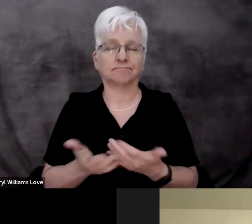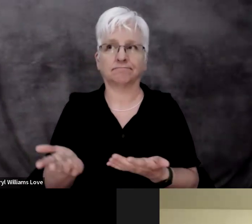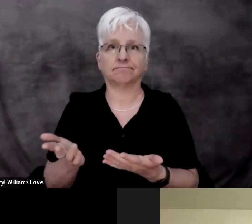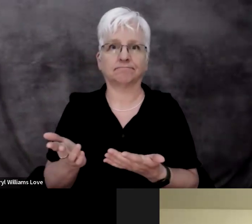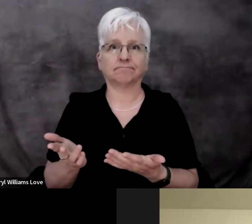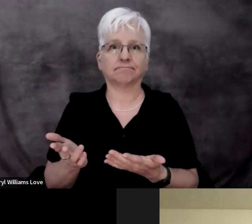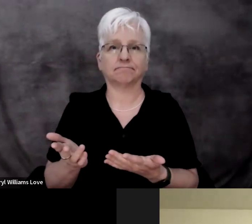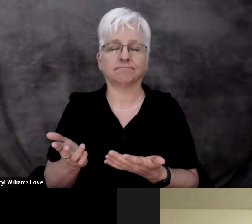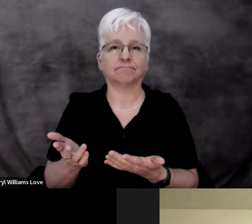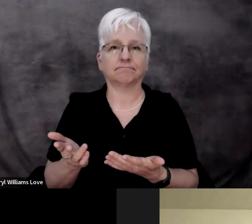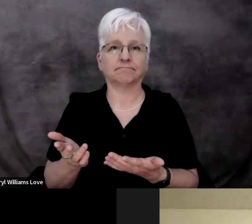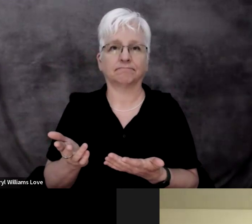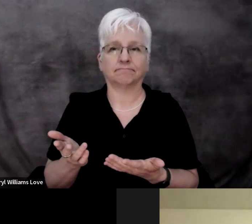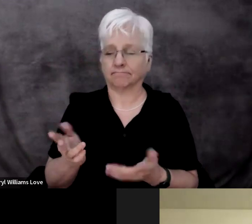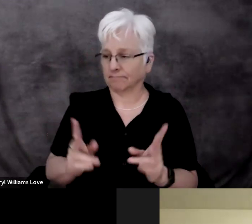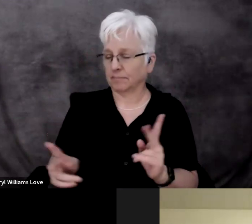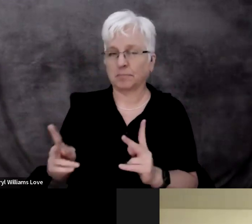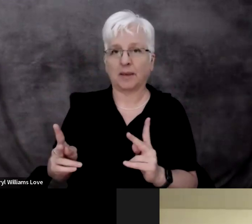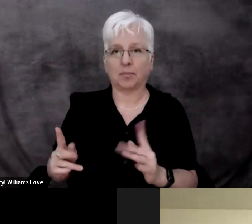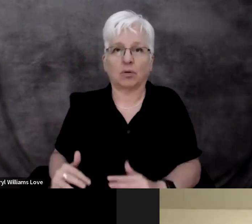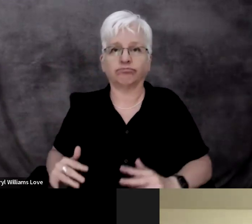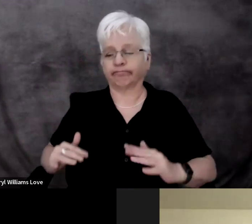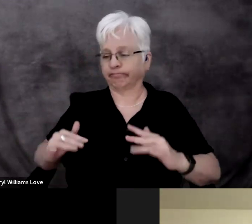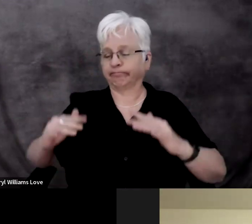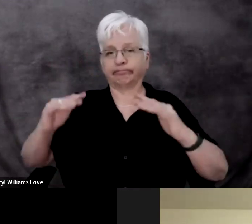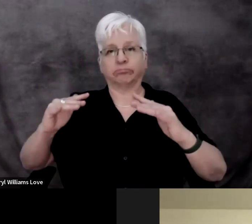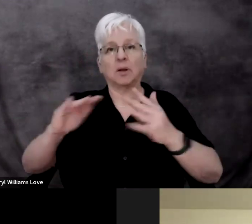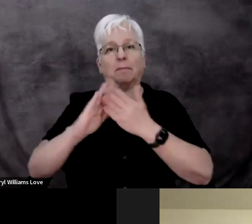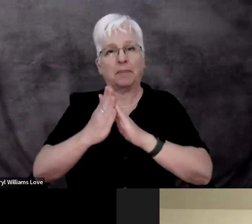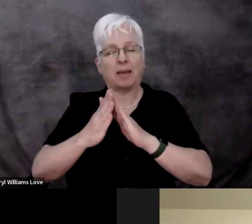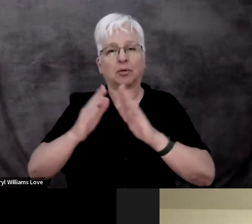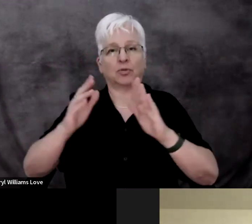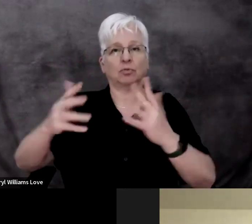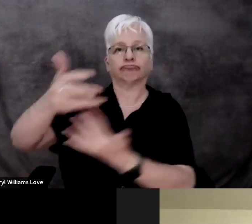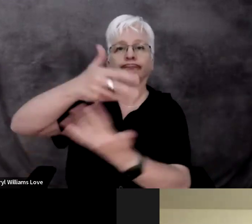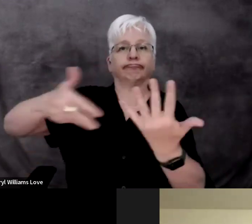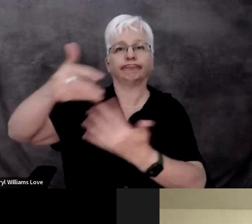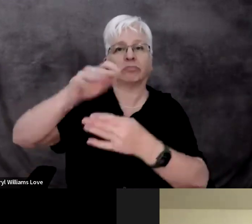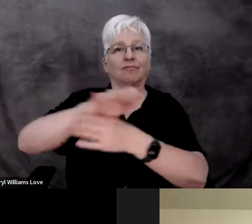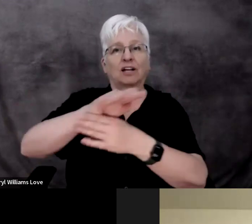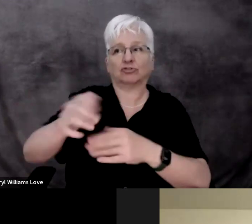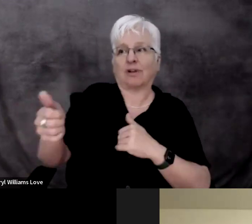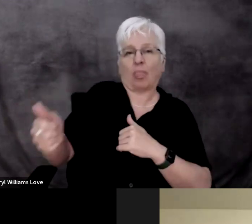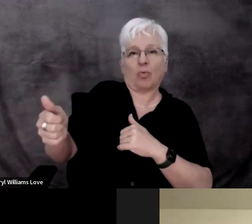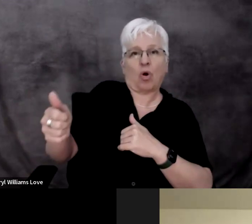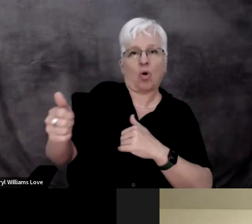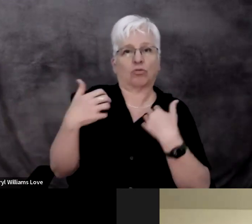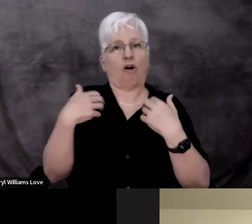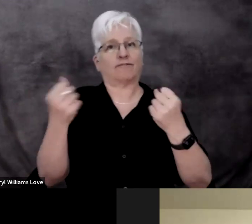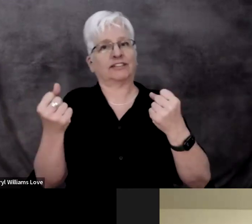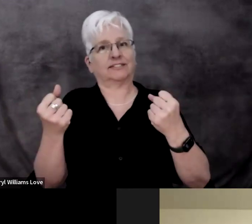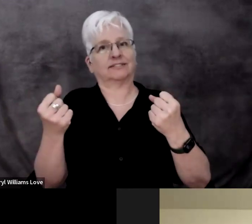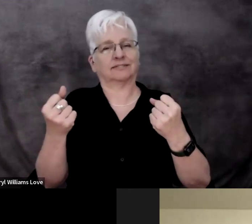get these folks to a place to where they can function on their own with confidence